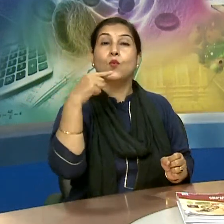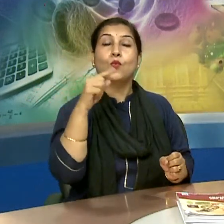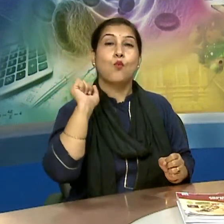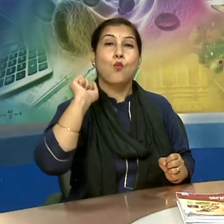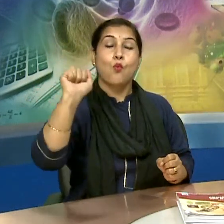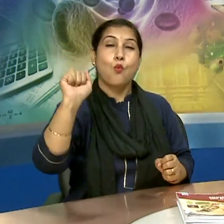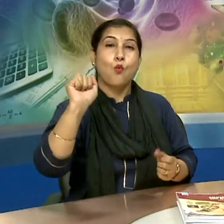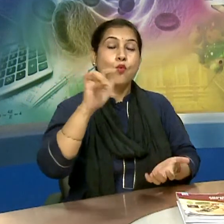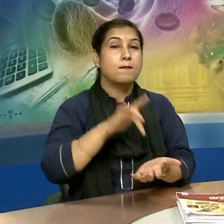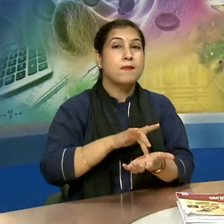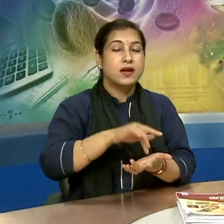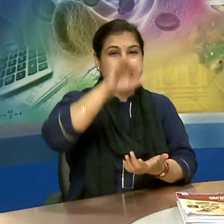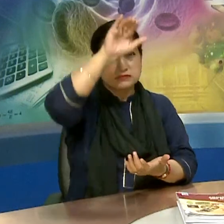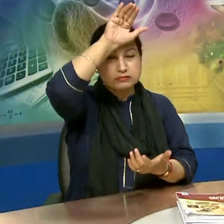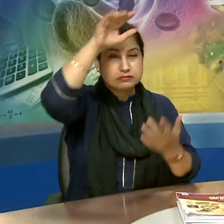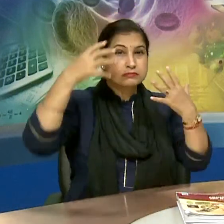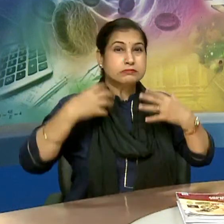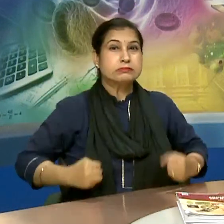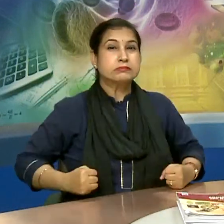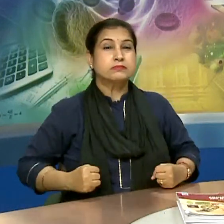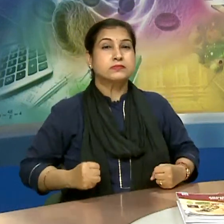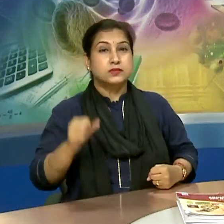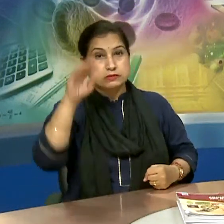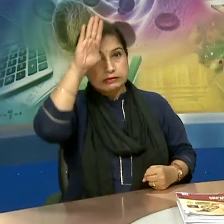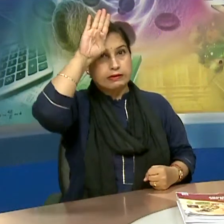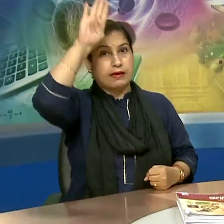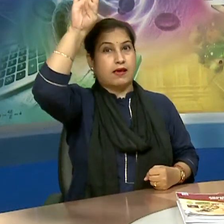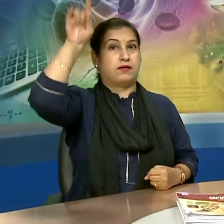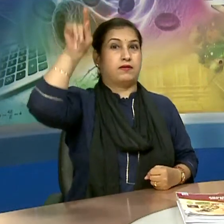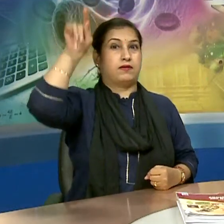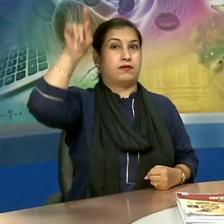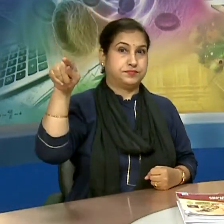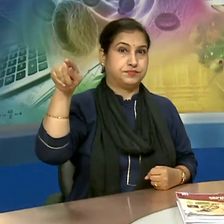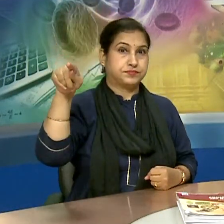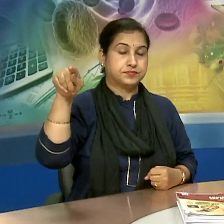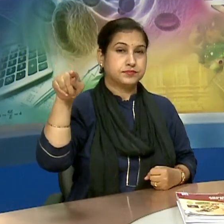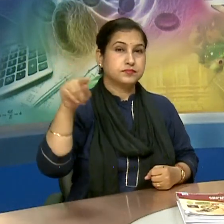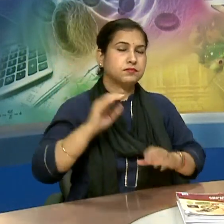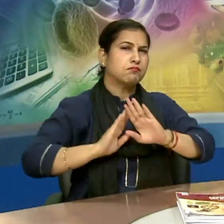first solved by the Egyptians